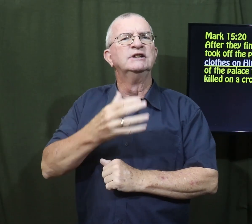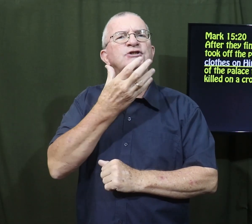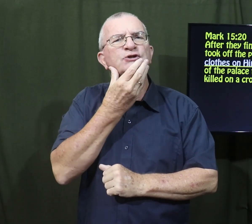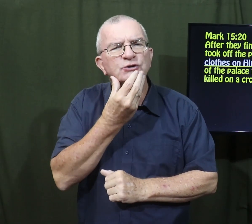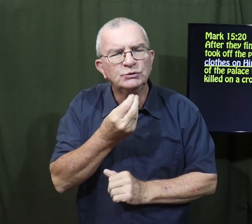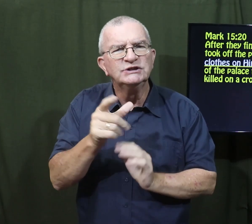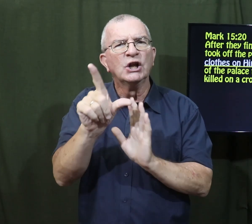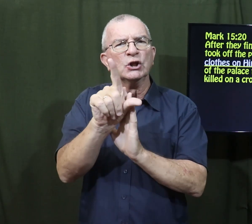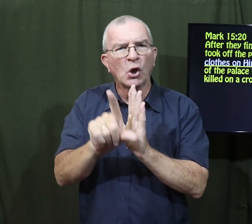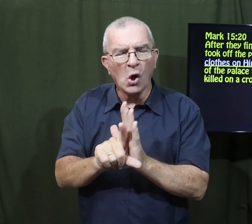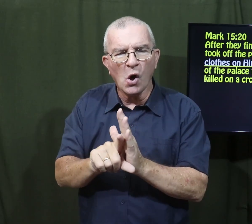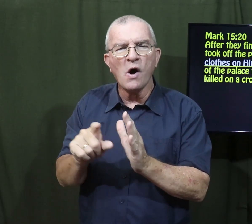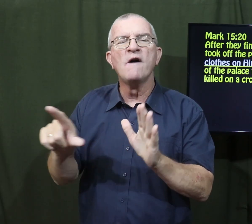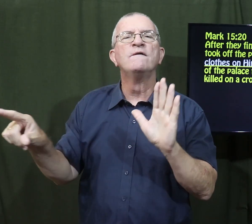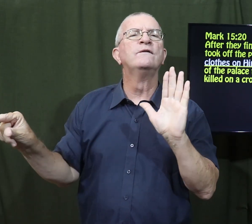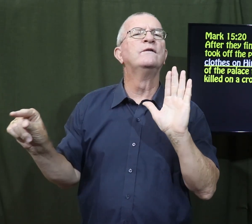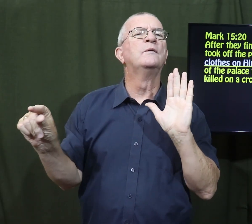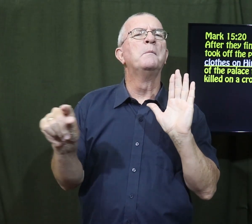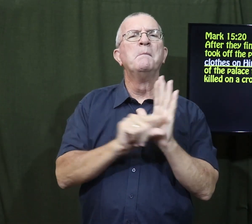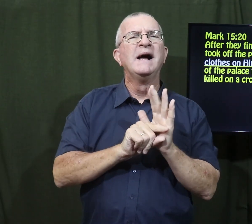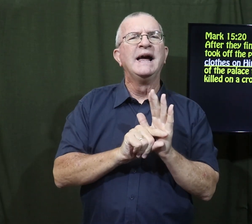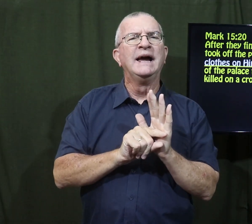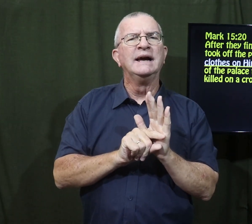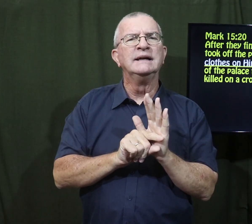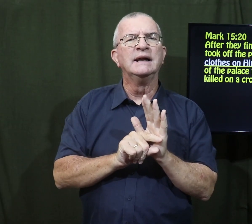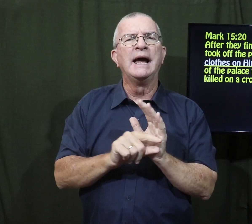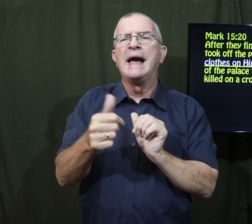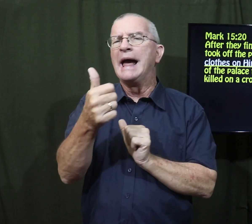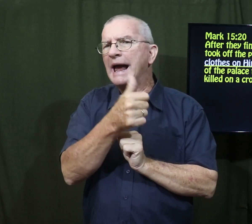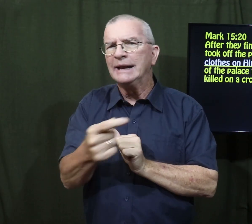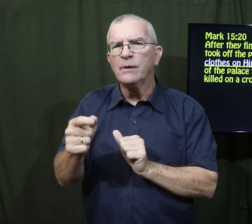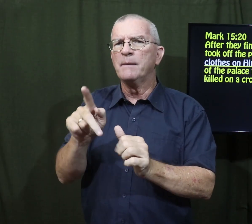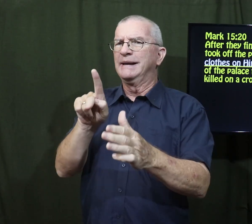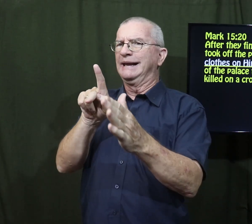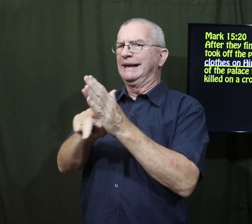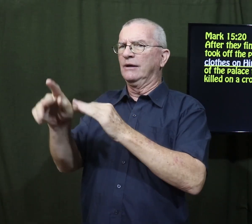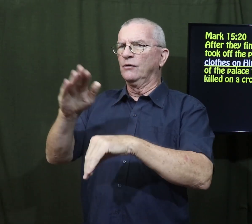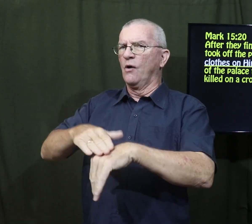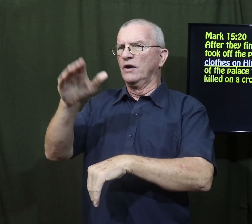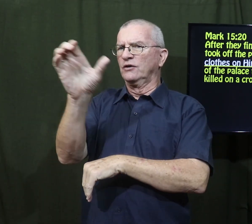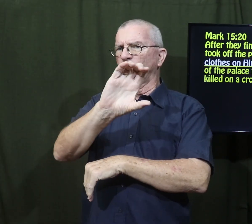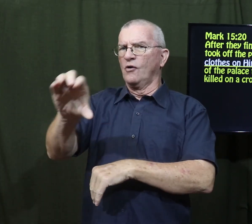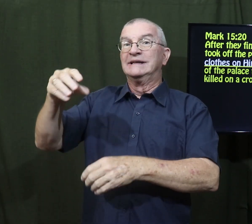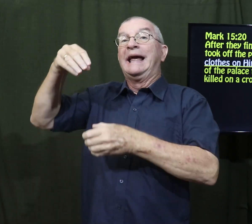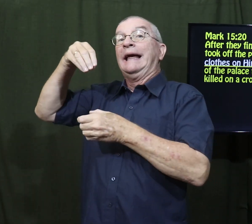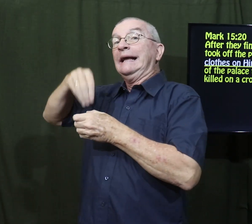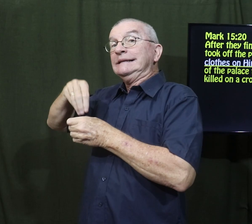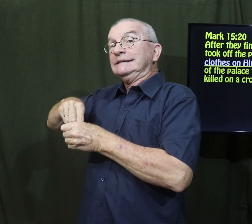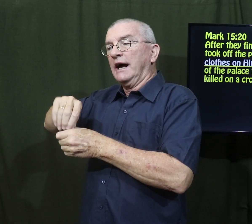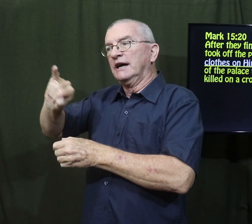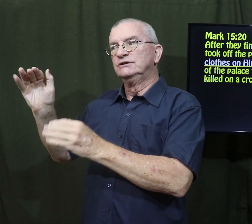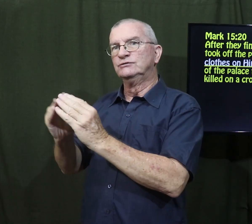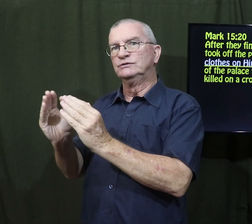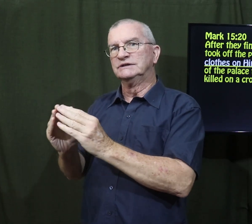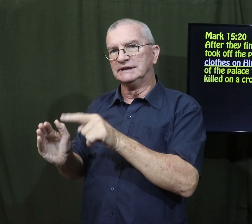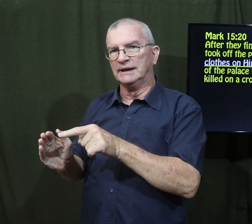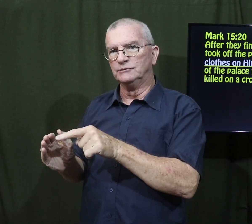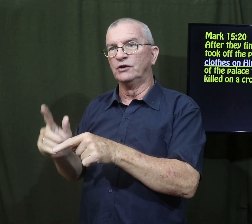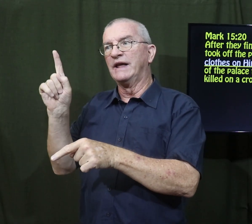not inside Jerusalem. The Jewish law forbade anyone from being killed on